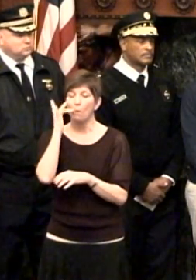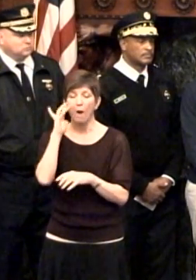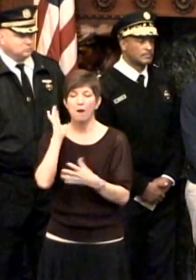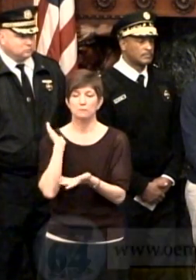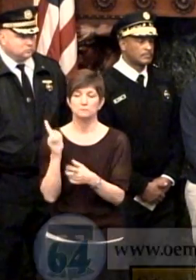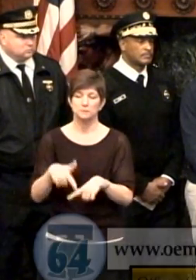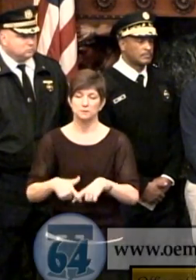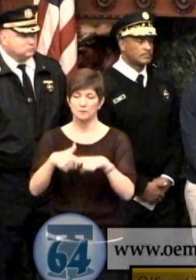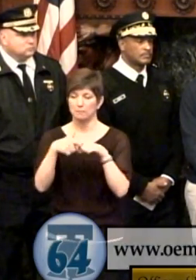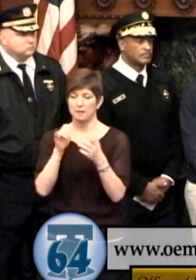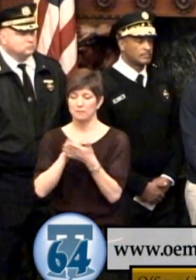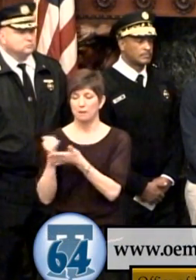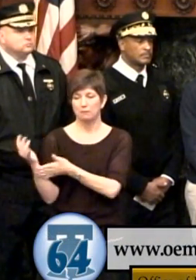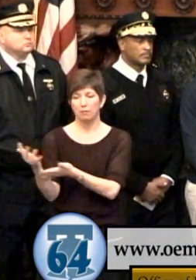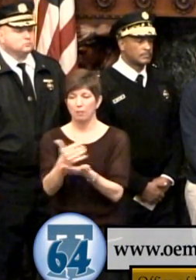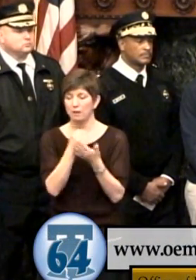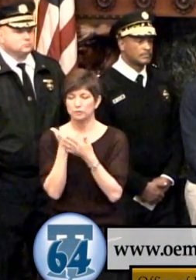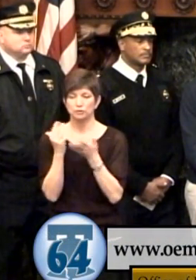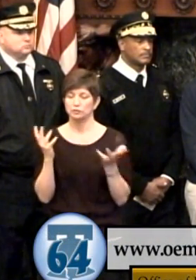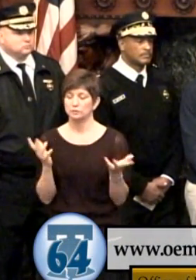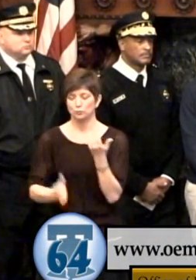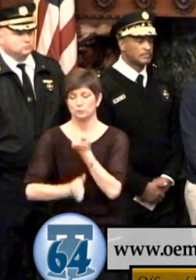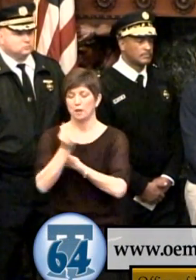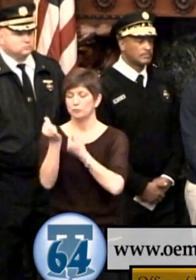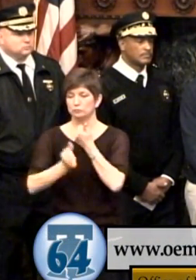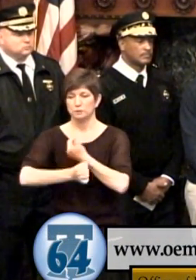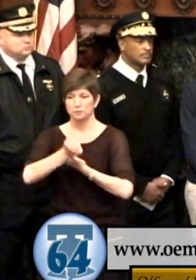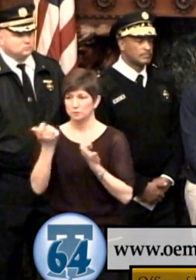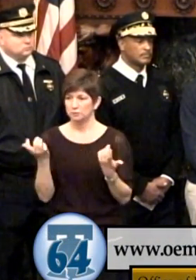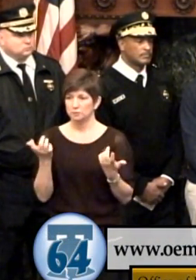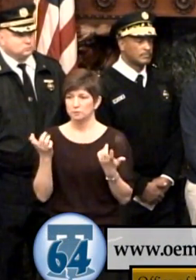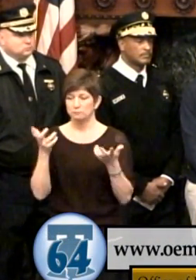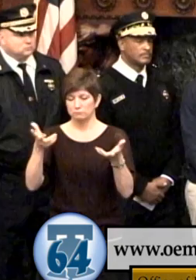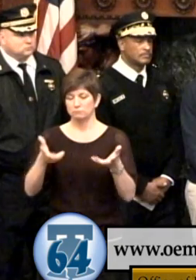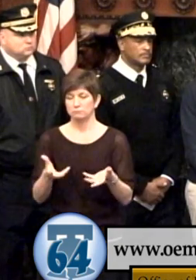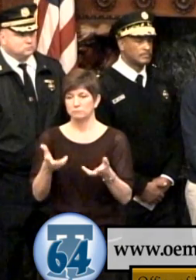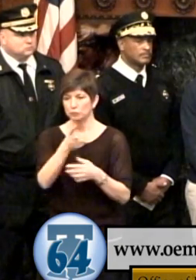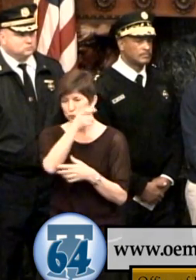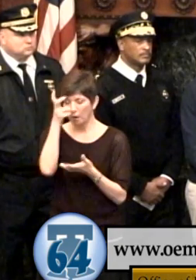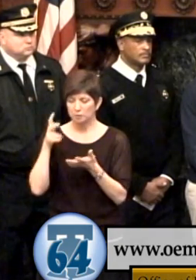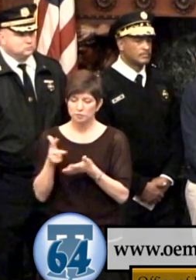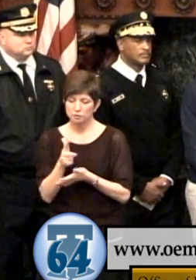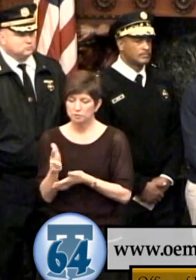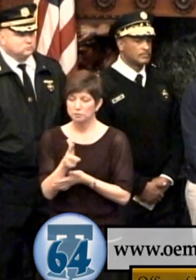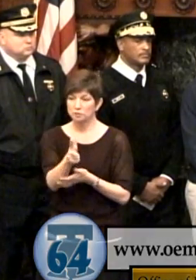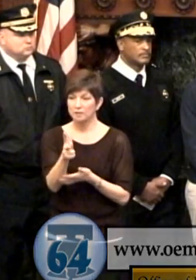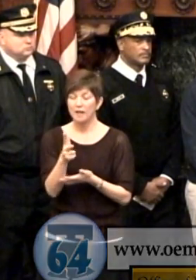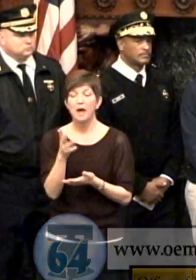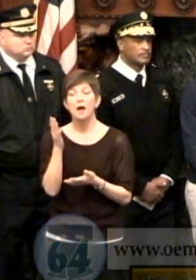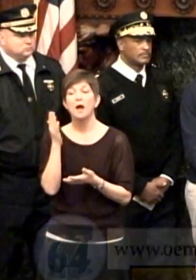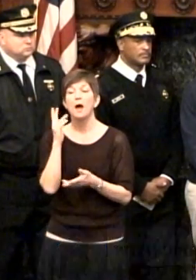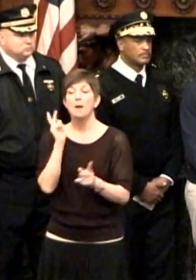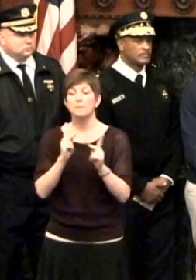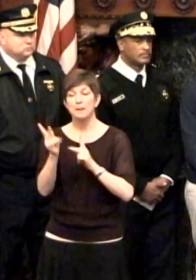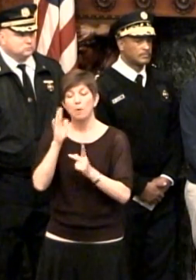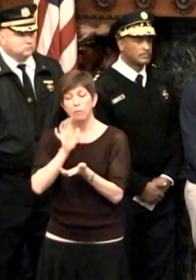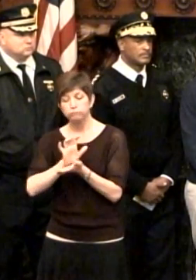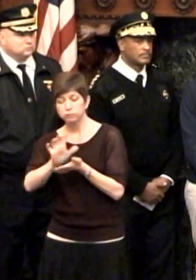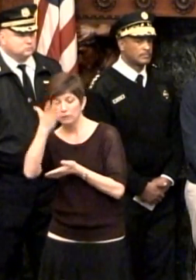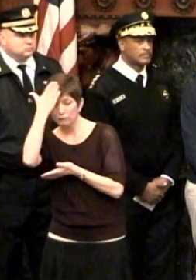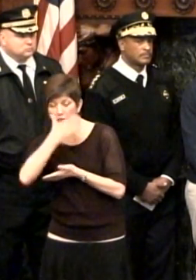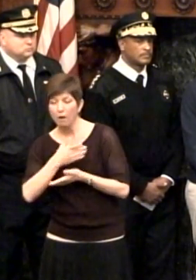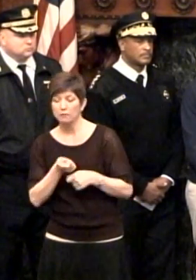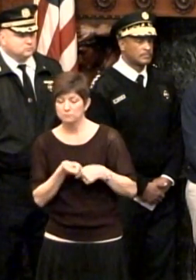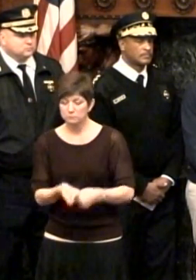suspending those collections. It is just too dangerous to have those vehicles back there. As much as people plow their fronts, as much as they